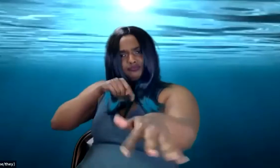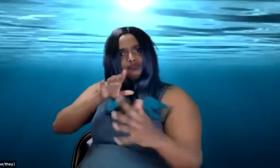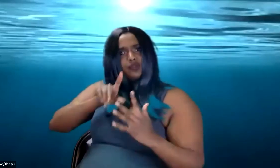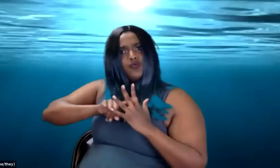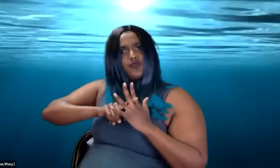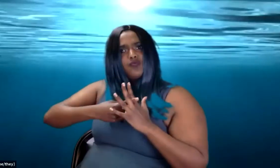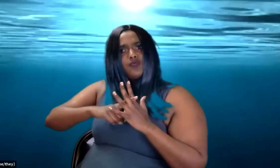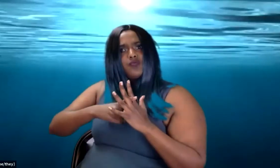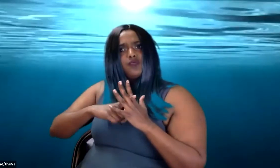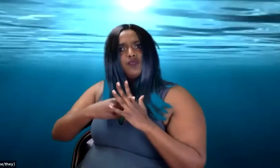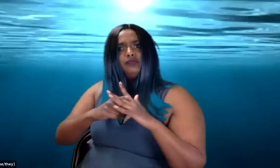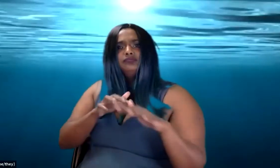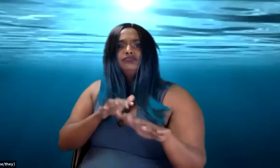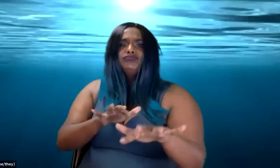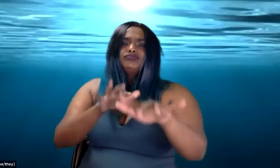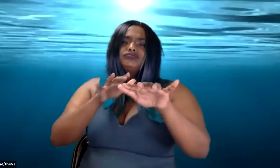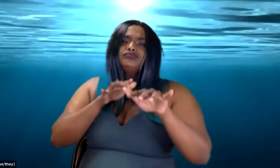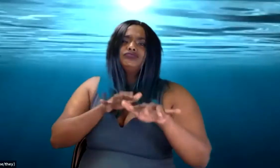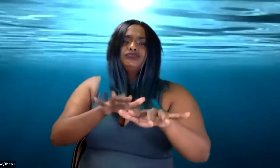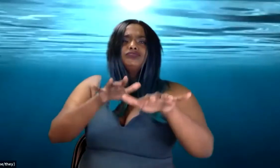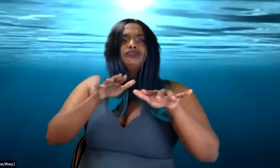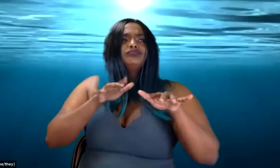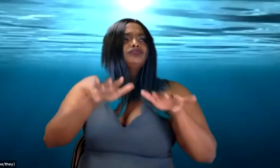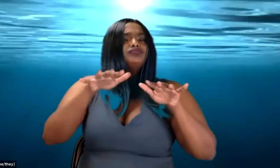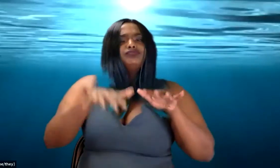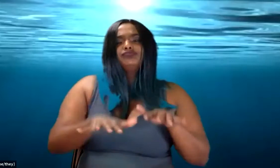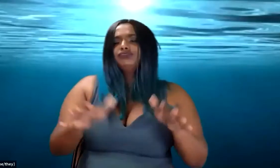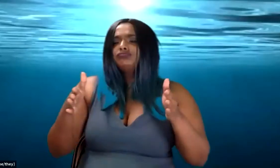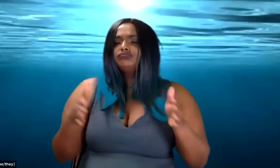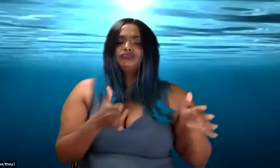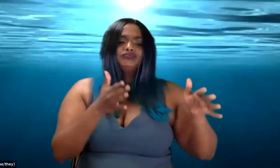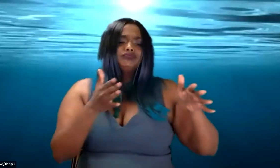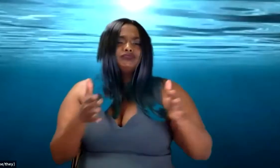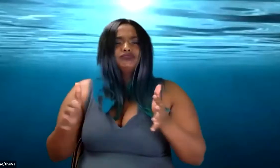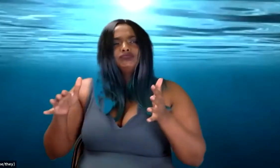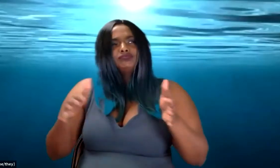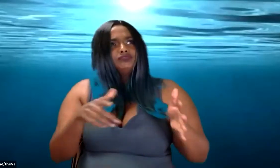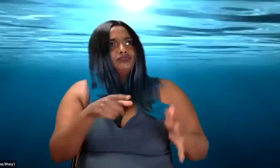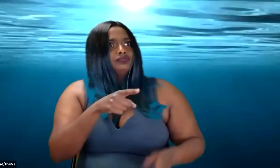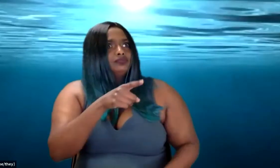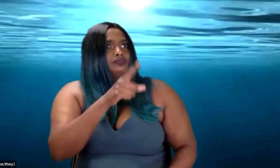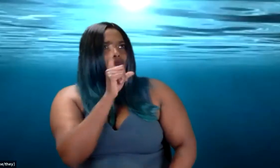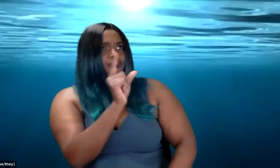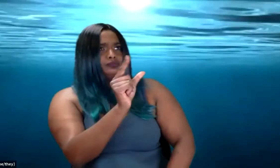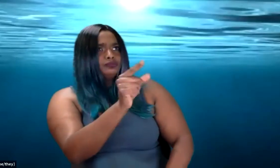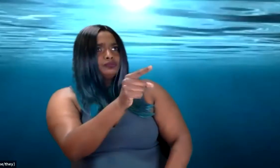Your own way from source until you reach and